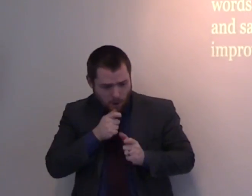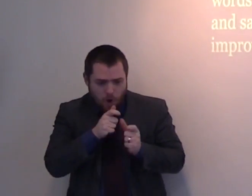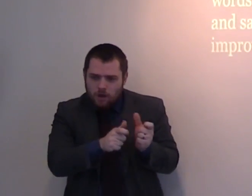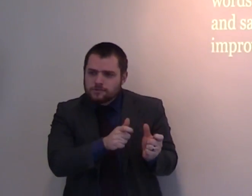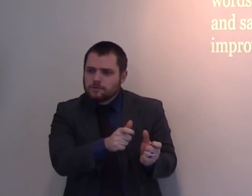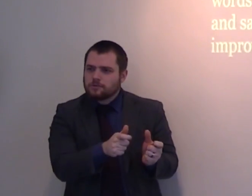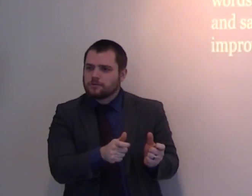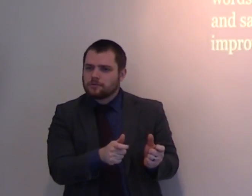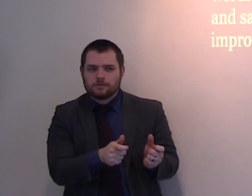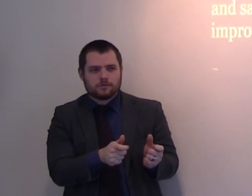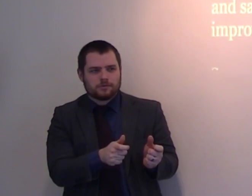Then those people improve